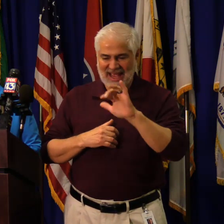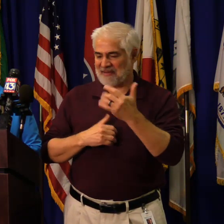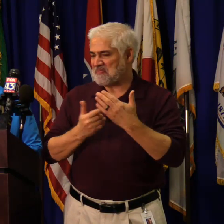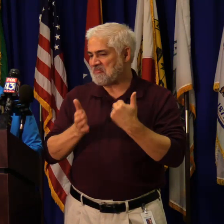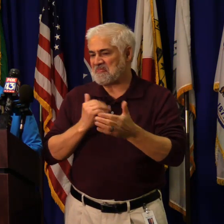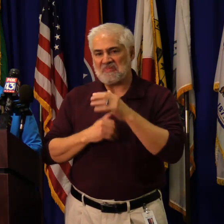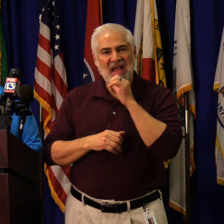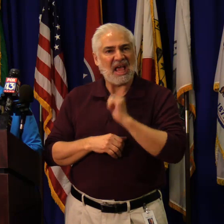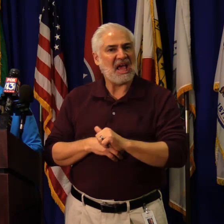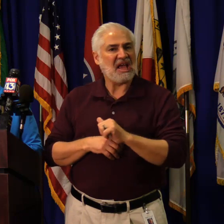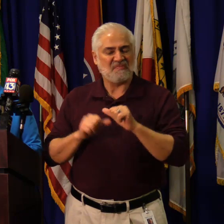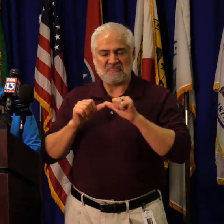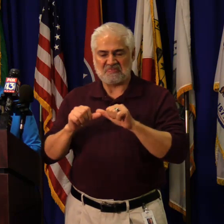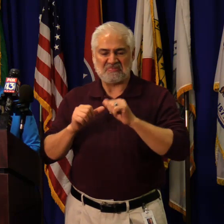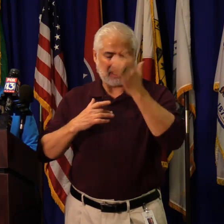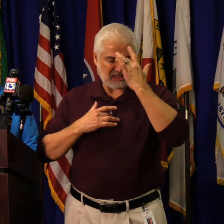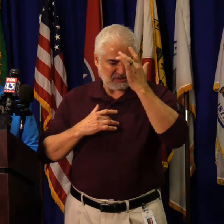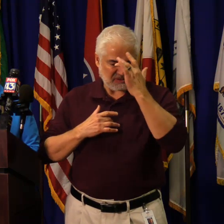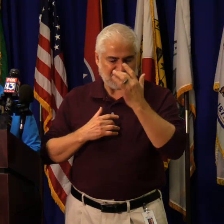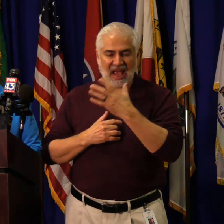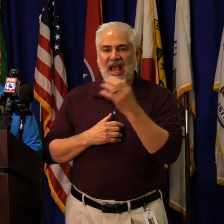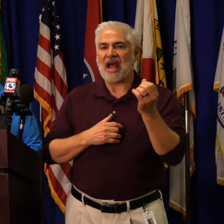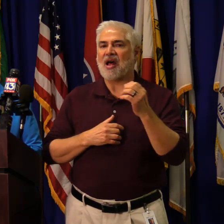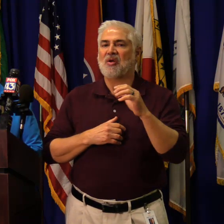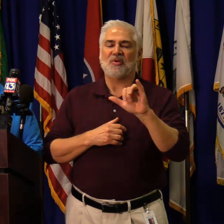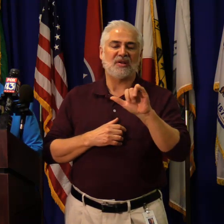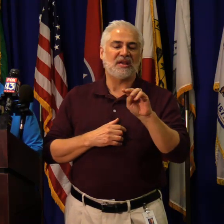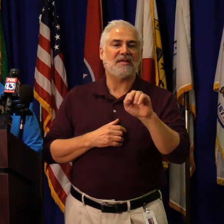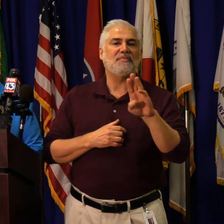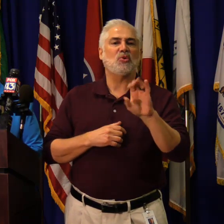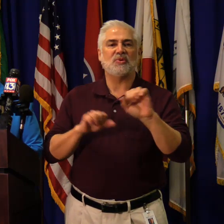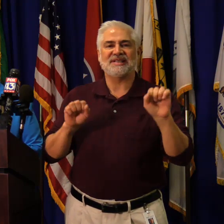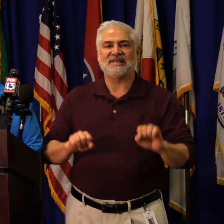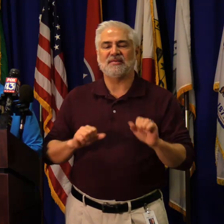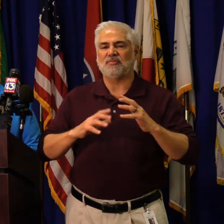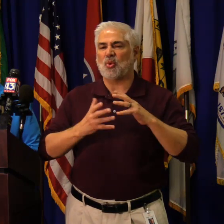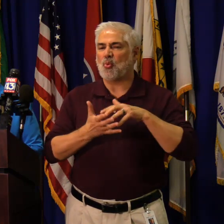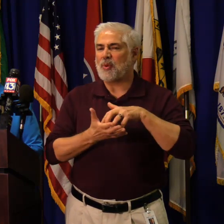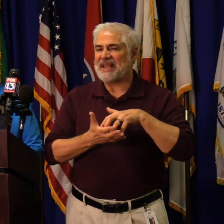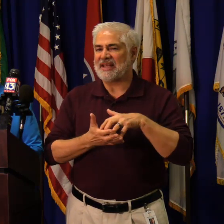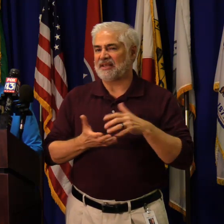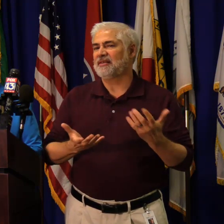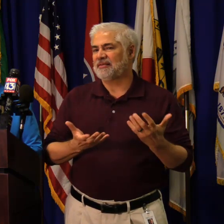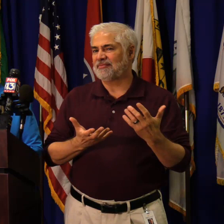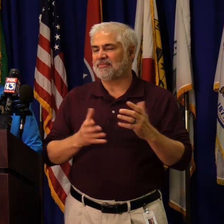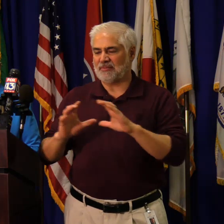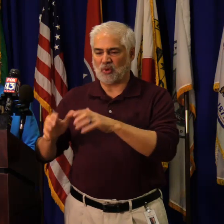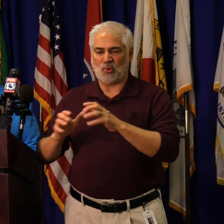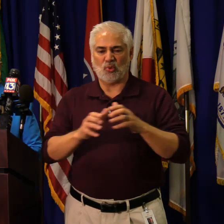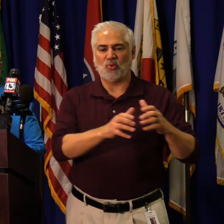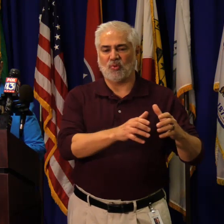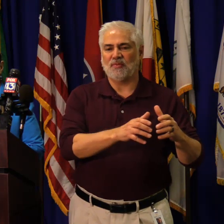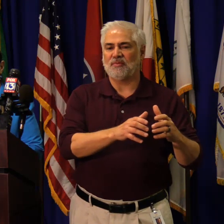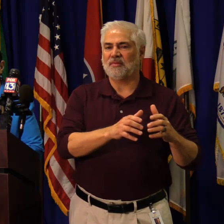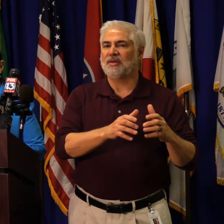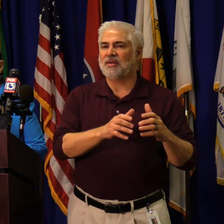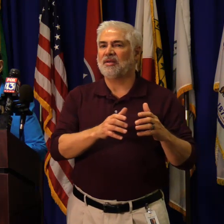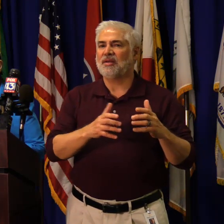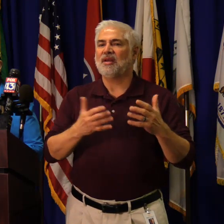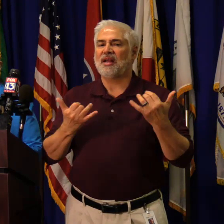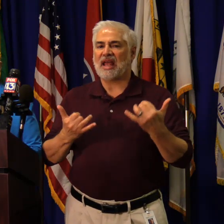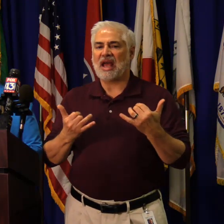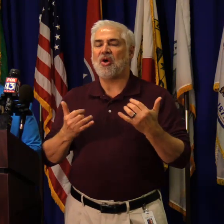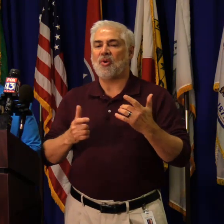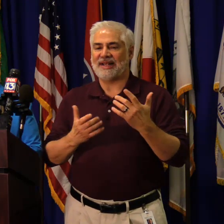age, and those who may be immune compromised. We are also currently working an outbreak in an